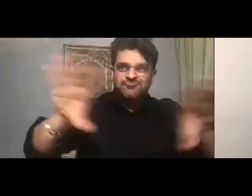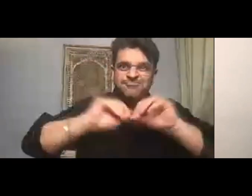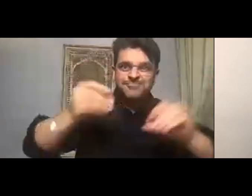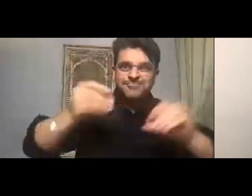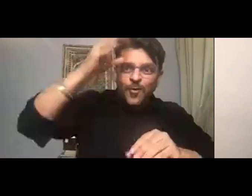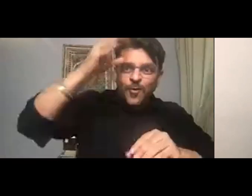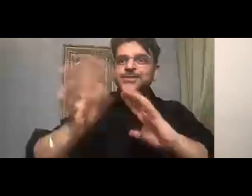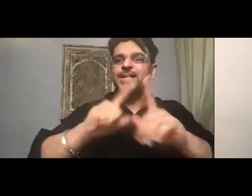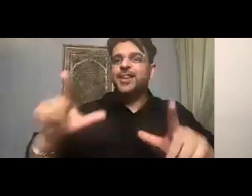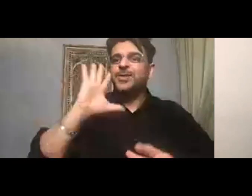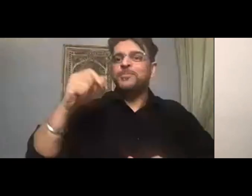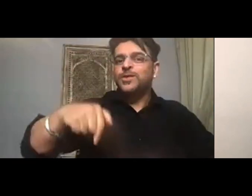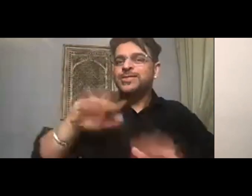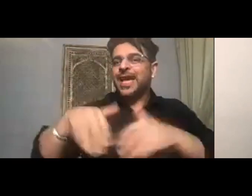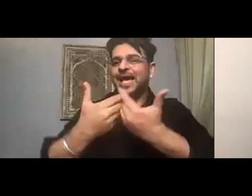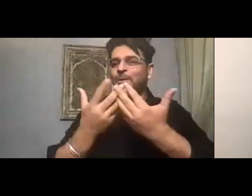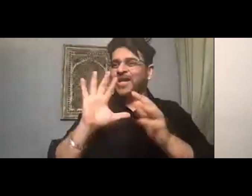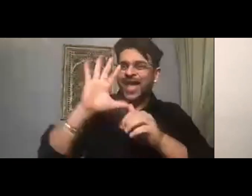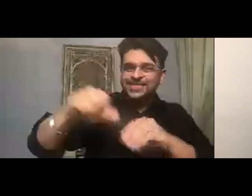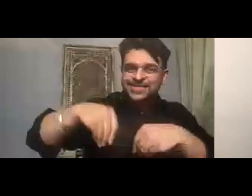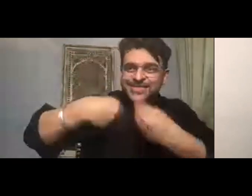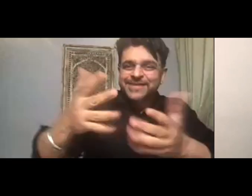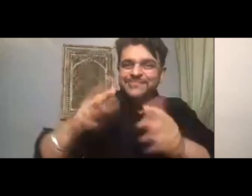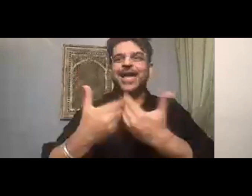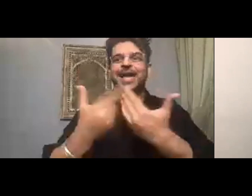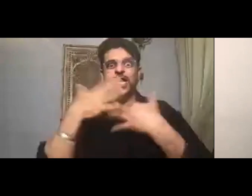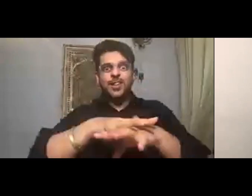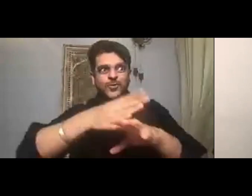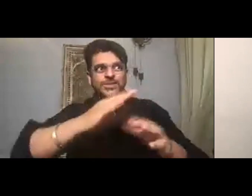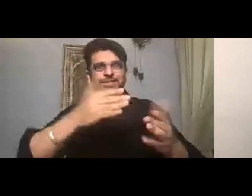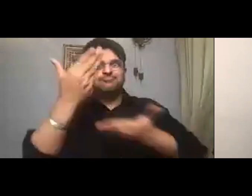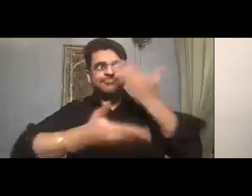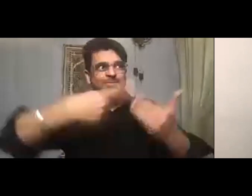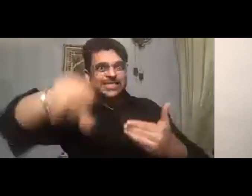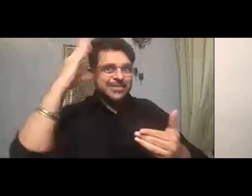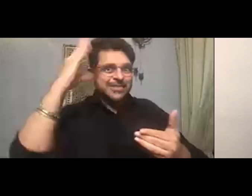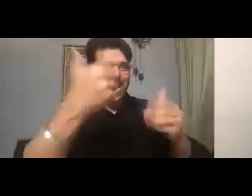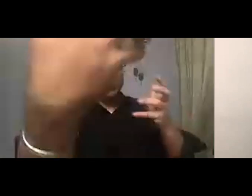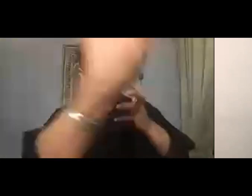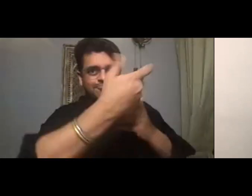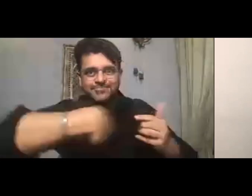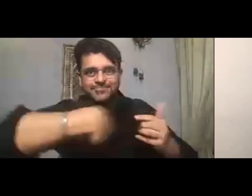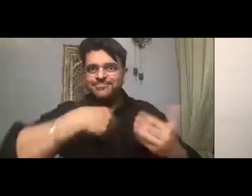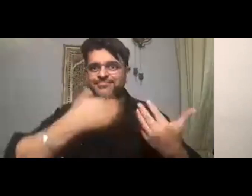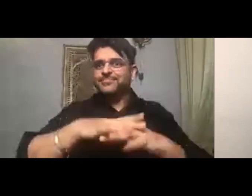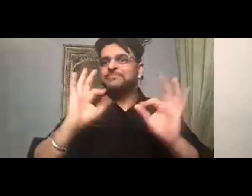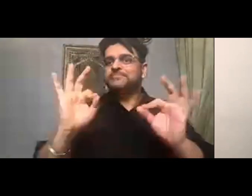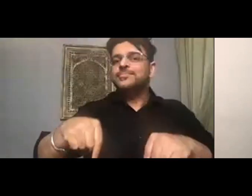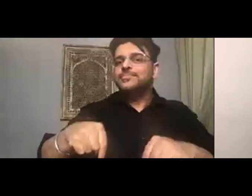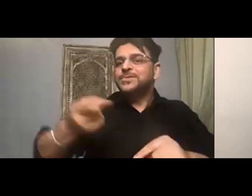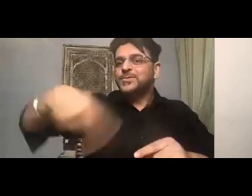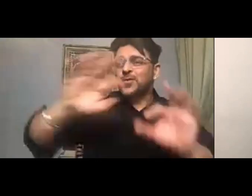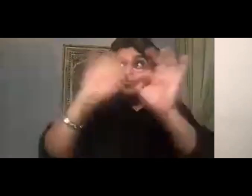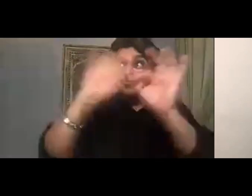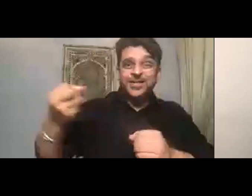big thing. There'll be a lot of awareness work. There'll be a lot of videos coming out, a lot of access stuff coming out, a lot of inclusion work coming out, how inclusion has